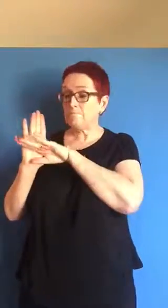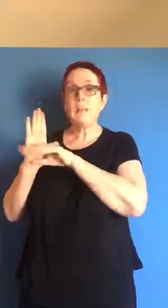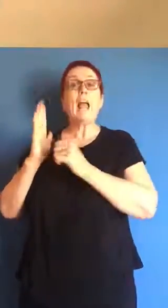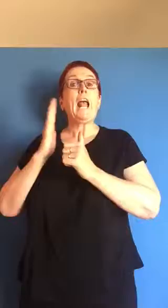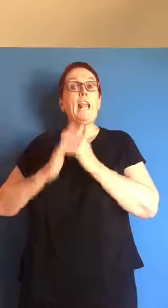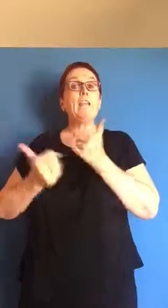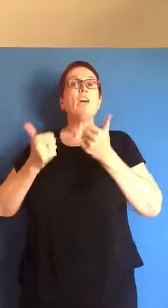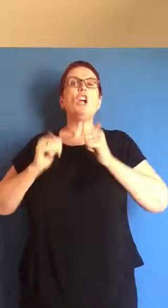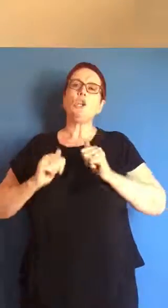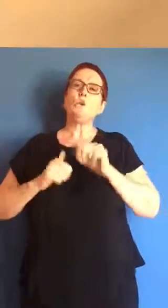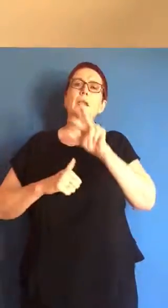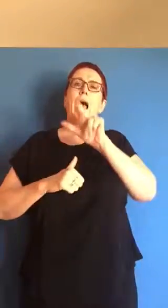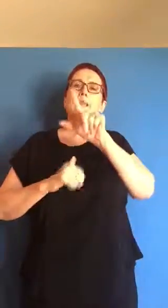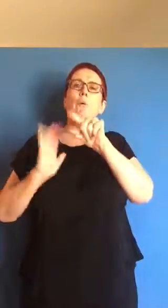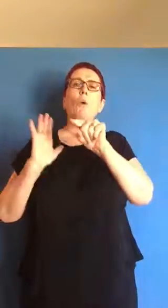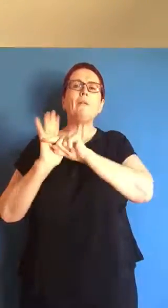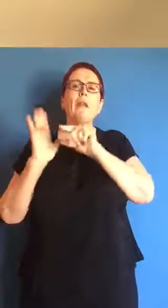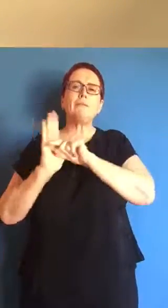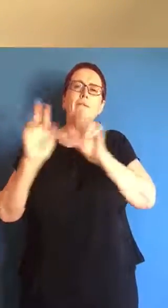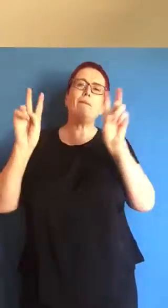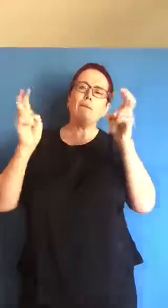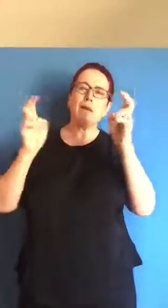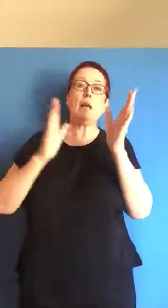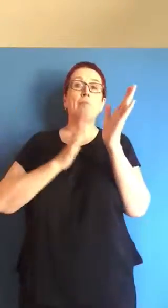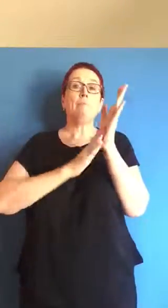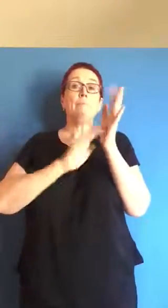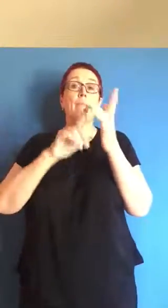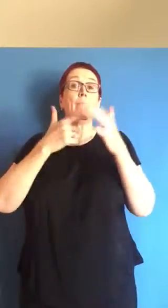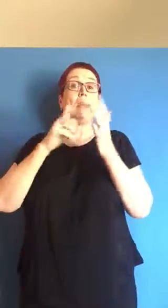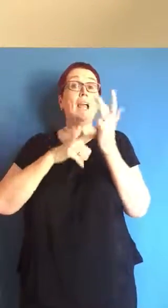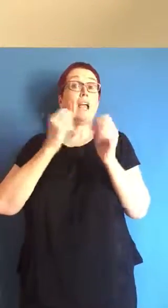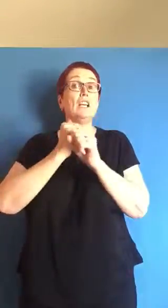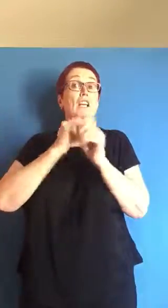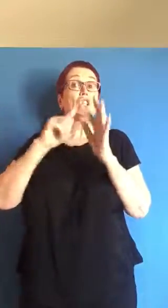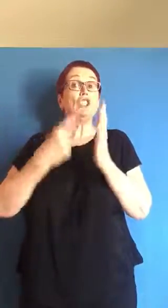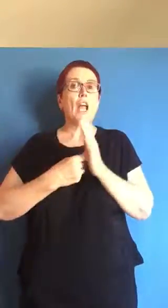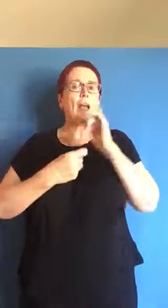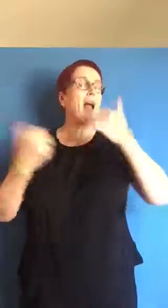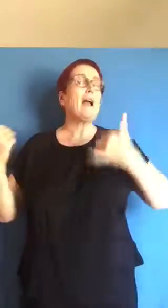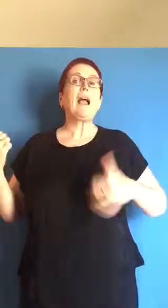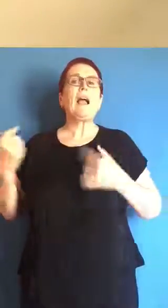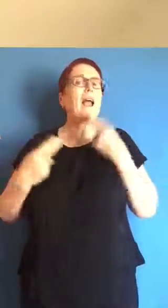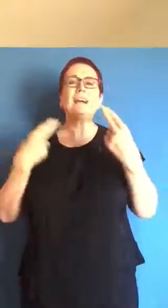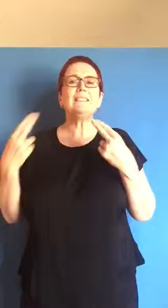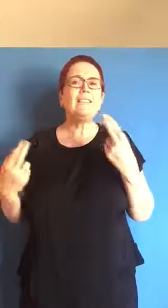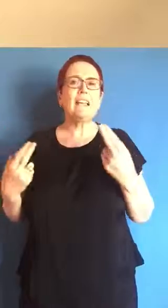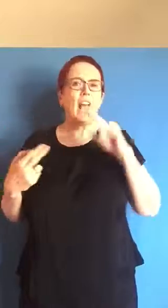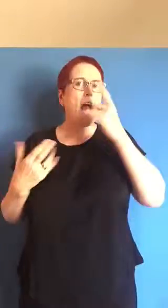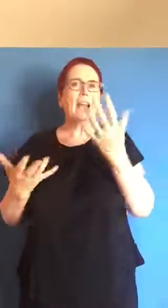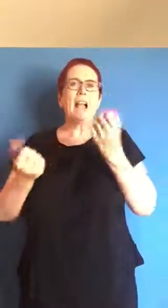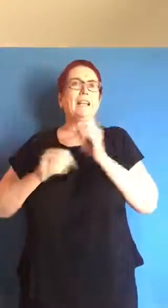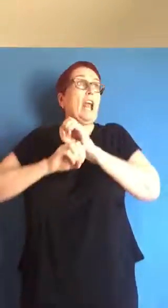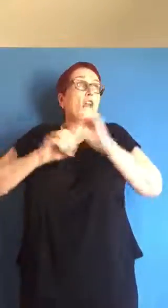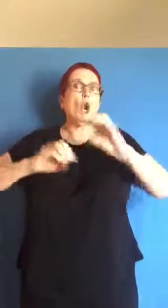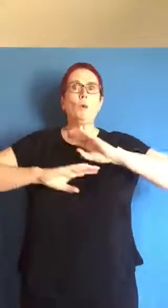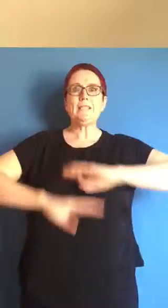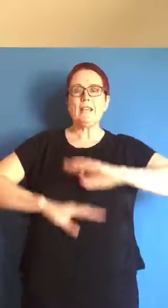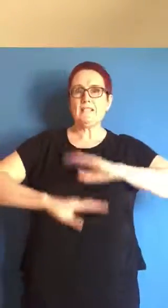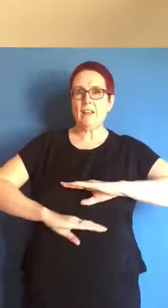a so-called double negative. Mick Jagger should not have sang, "I can't get no satisfaction." He really should have sang, "I can't get